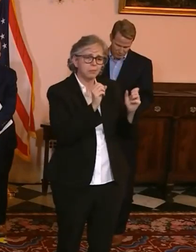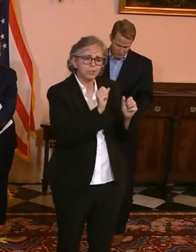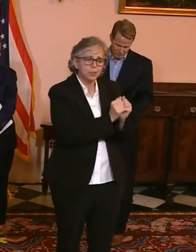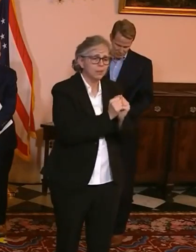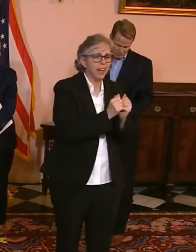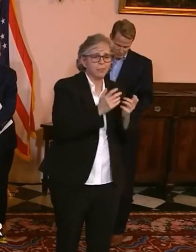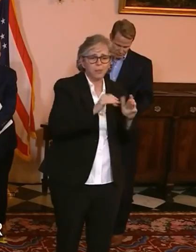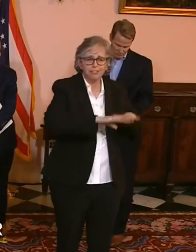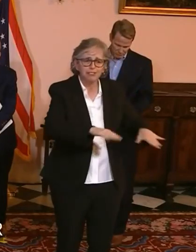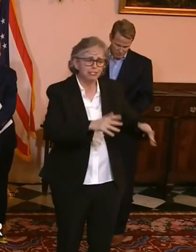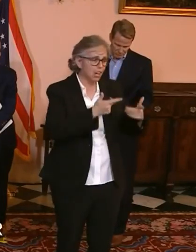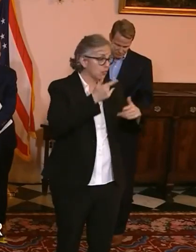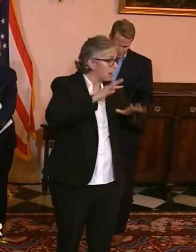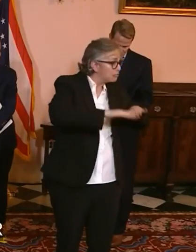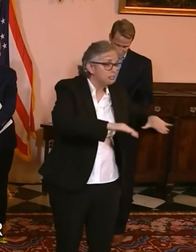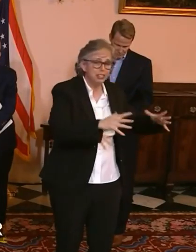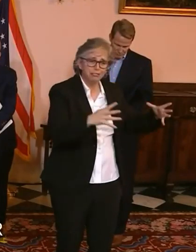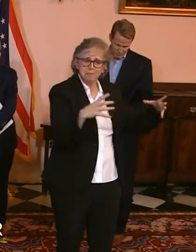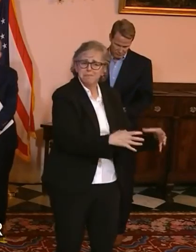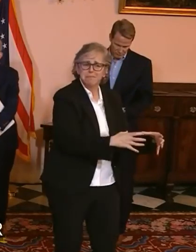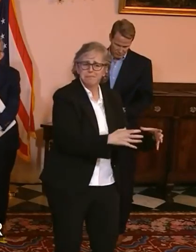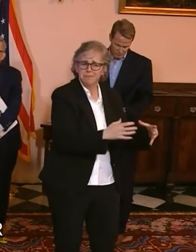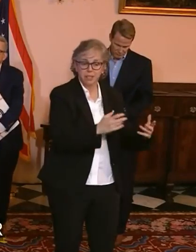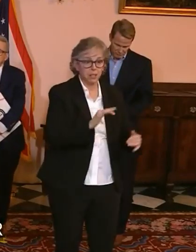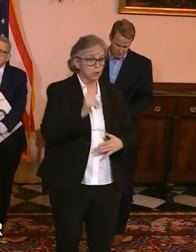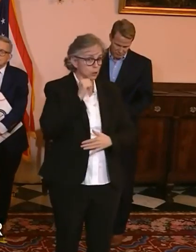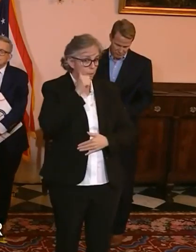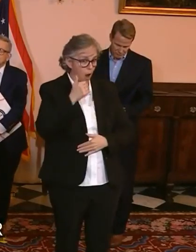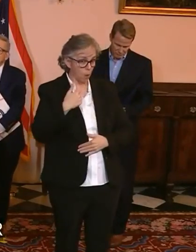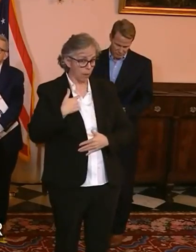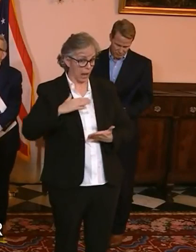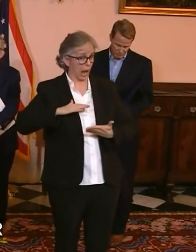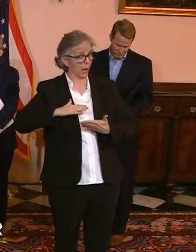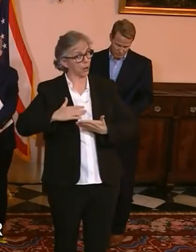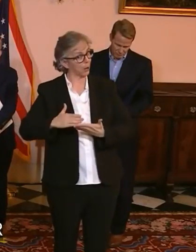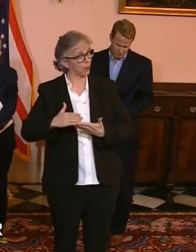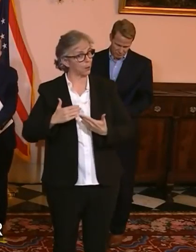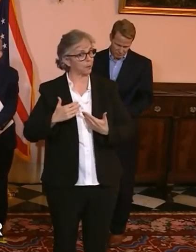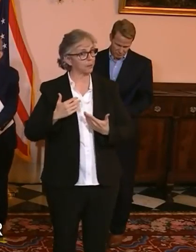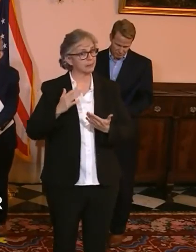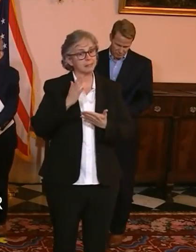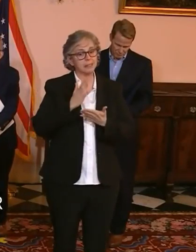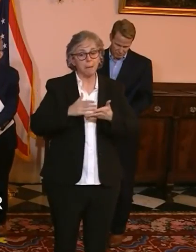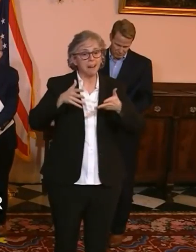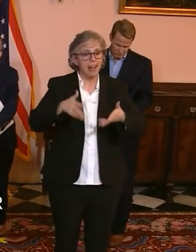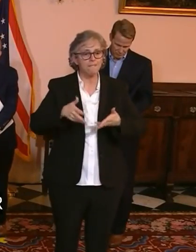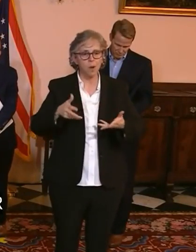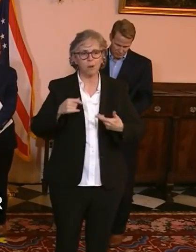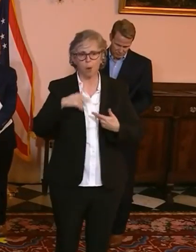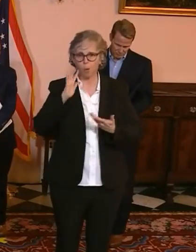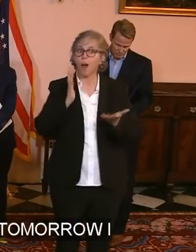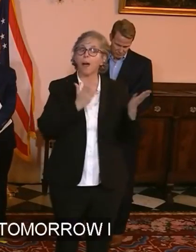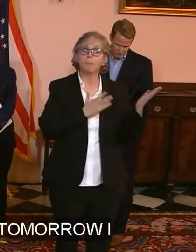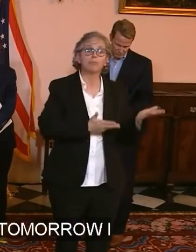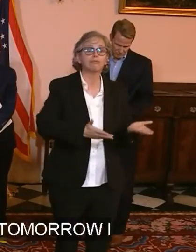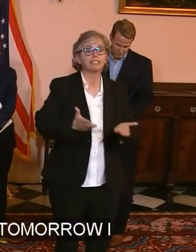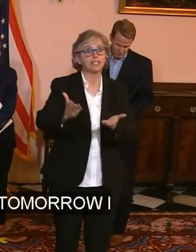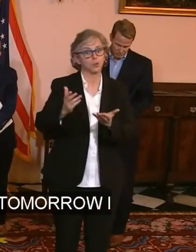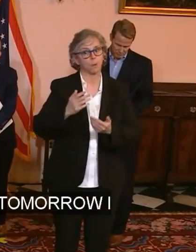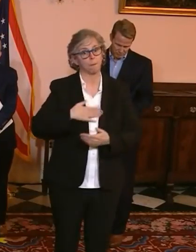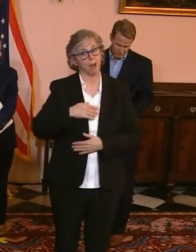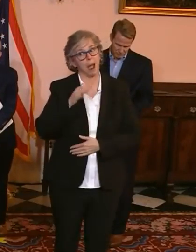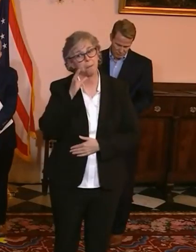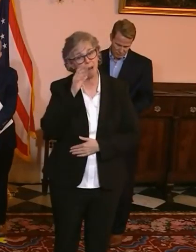When I make my chicken and noodles tomorrow, I'm also going to take some to my mother, who is 93 and living in her own